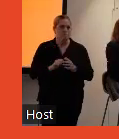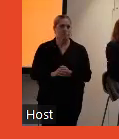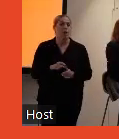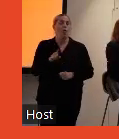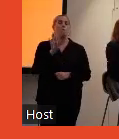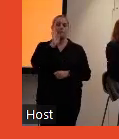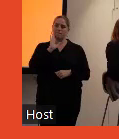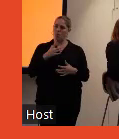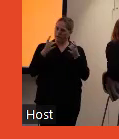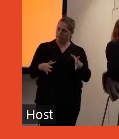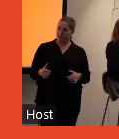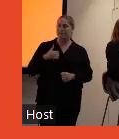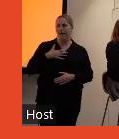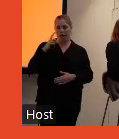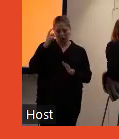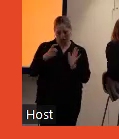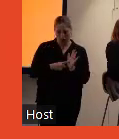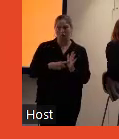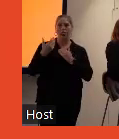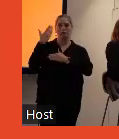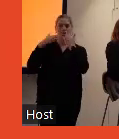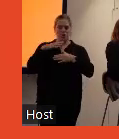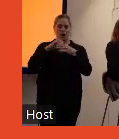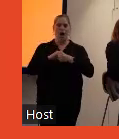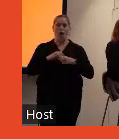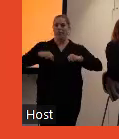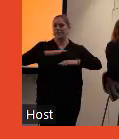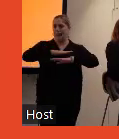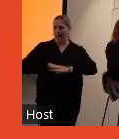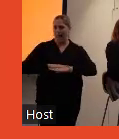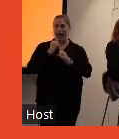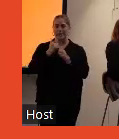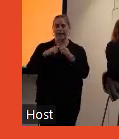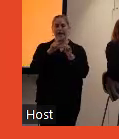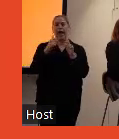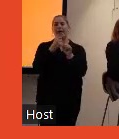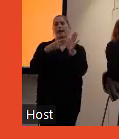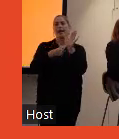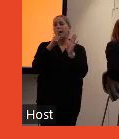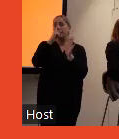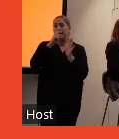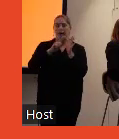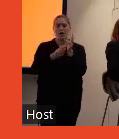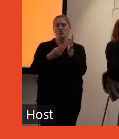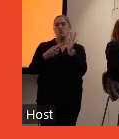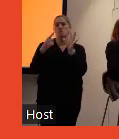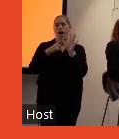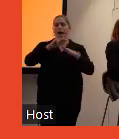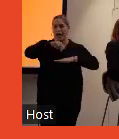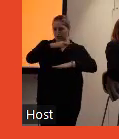traditional owners of the lands on which we're meeting today, the Gadigal people of the Eora Nation, and pay my respects to elders past and